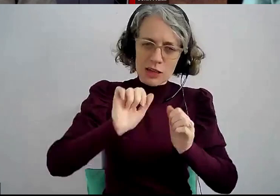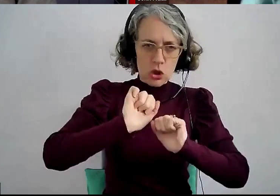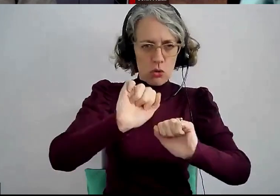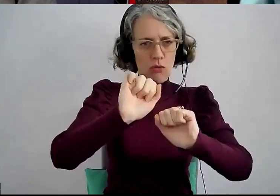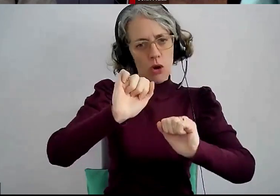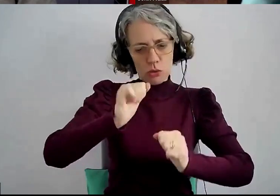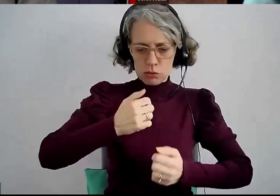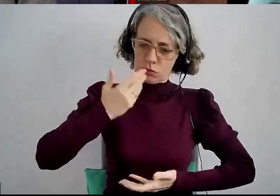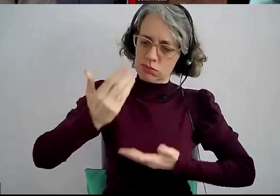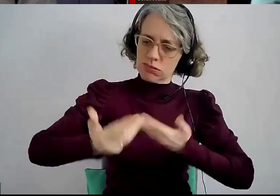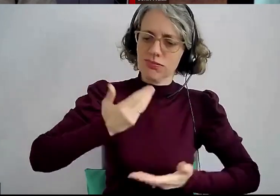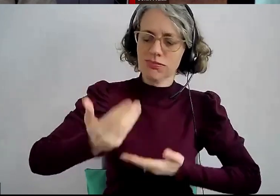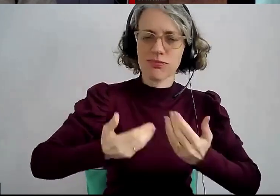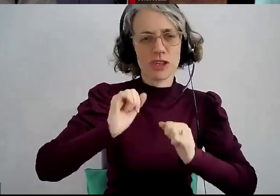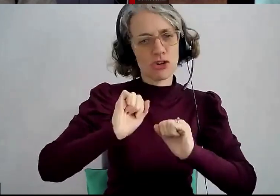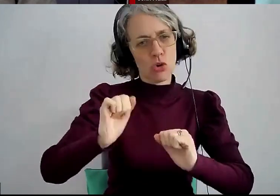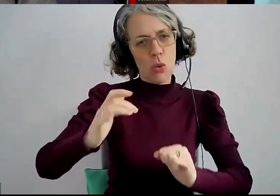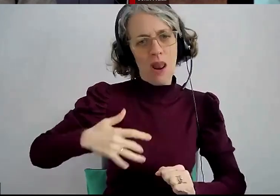to. So